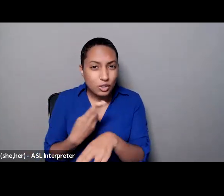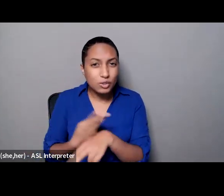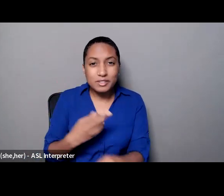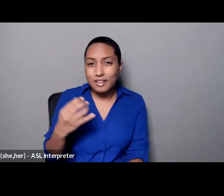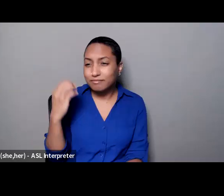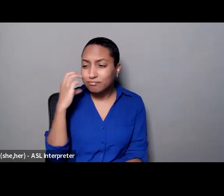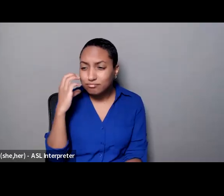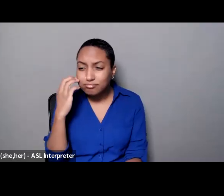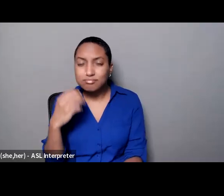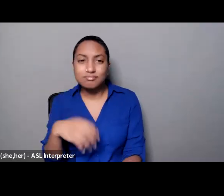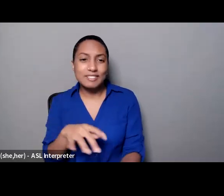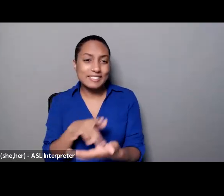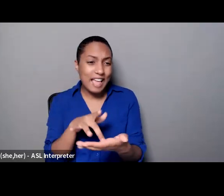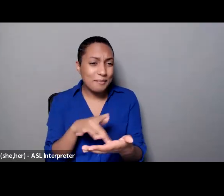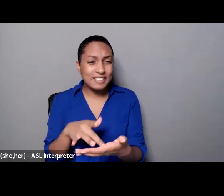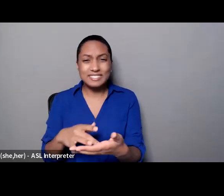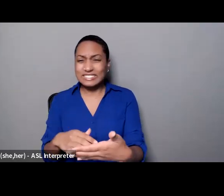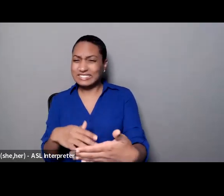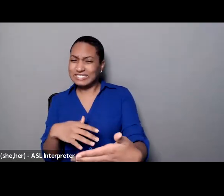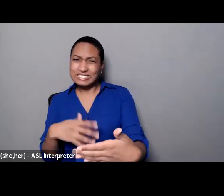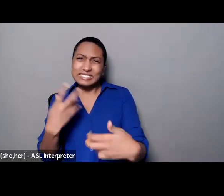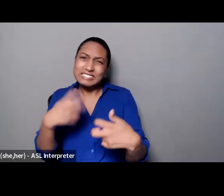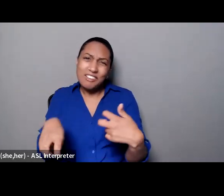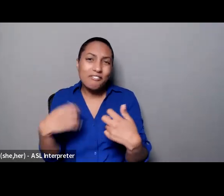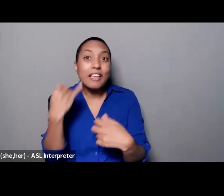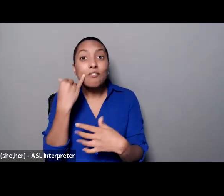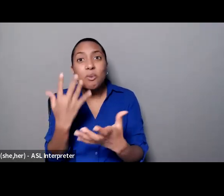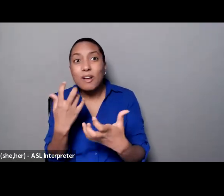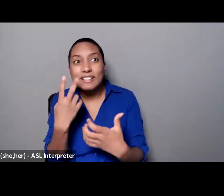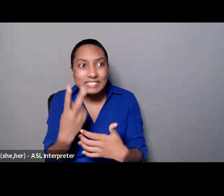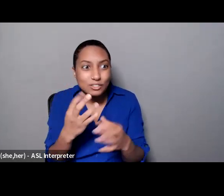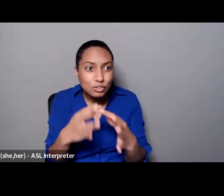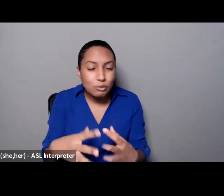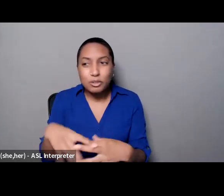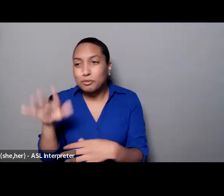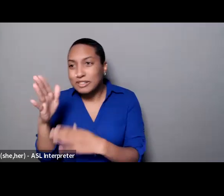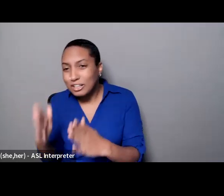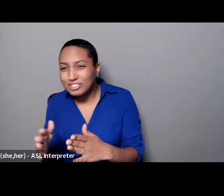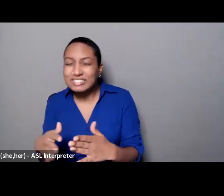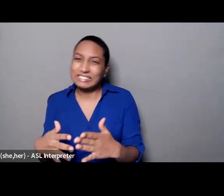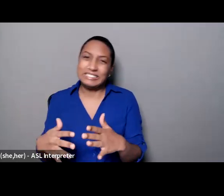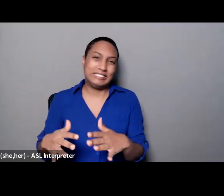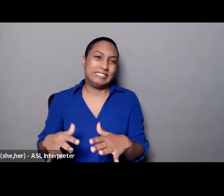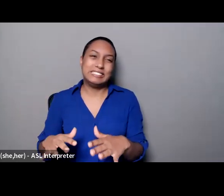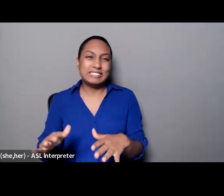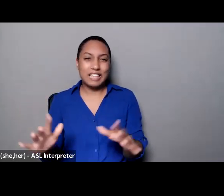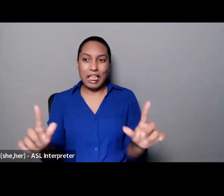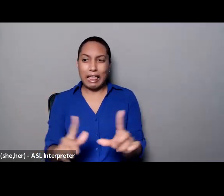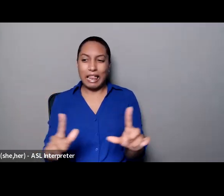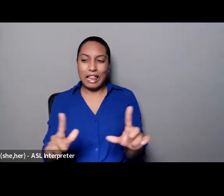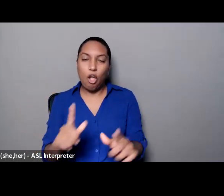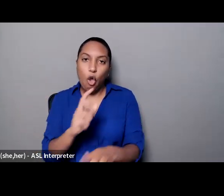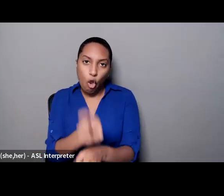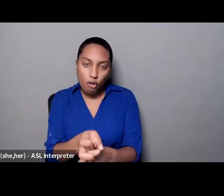see the interpreters and the PowerPoint at the same time. But if you are joining by mobile or tablet, most of